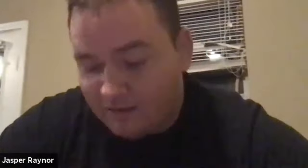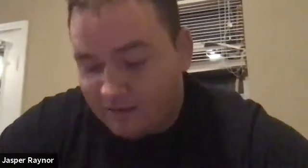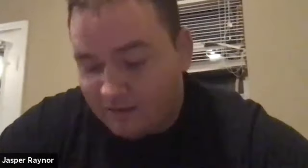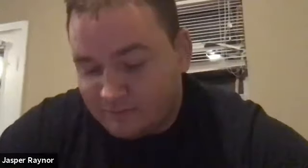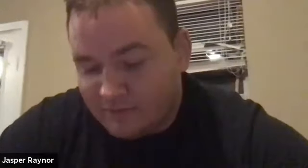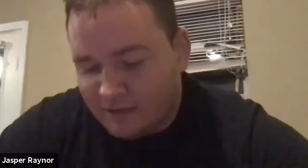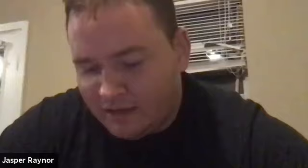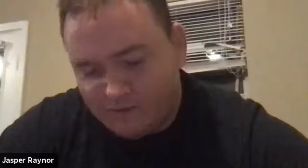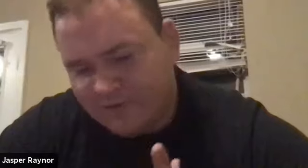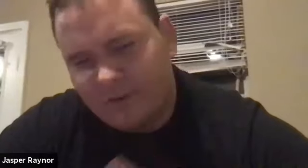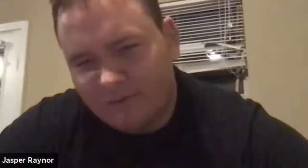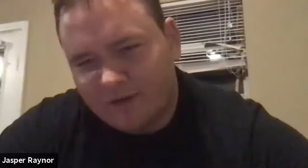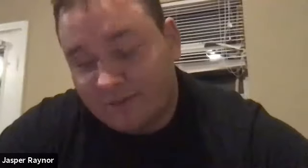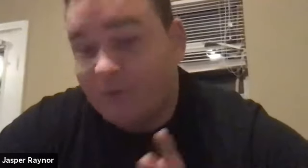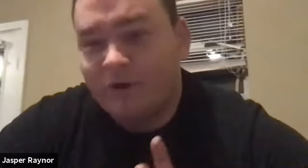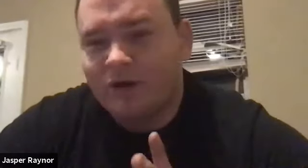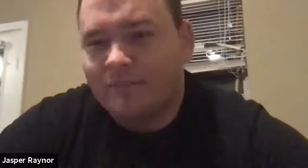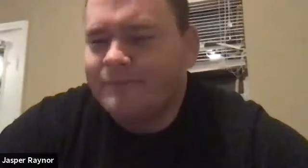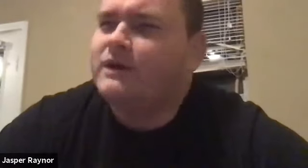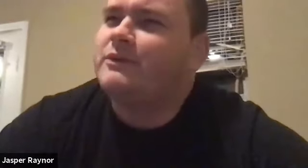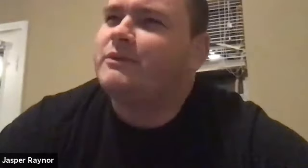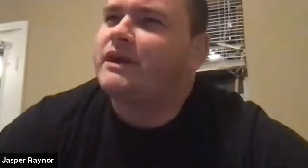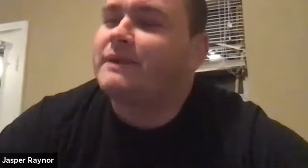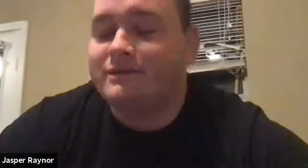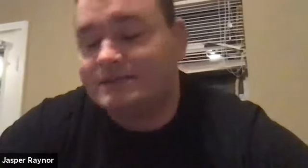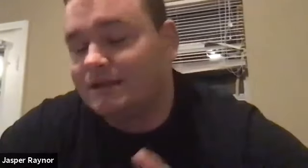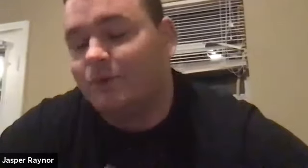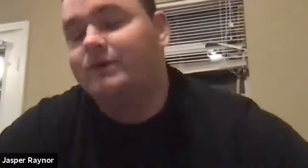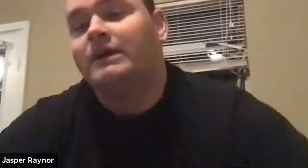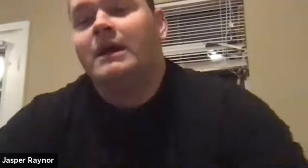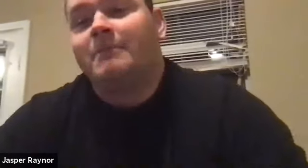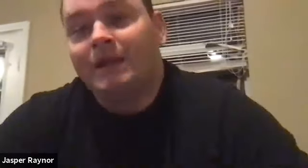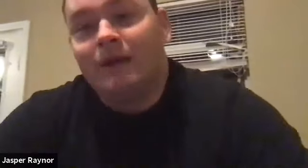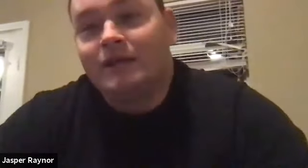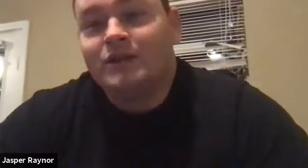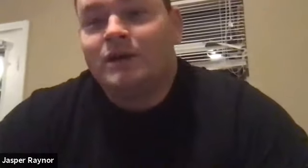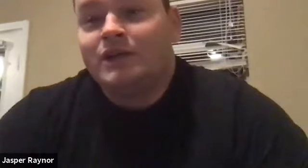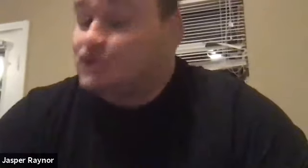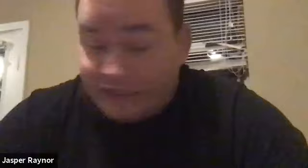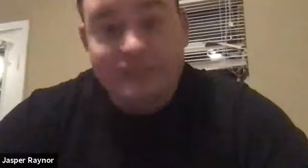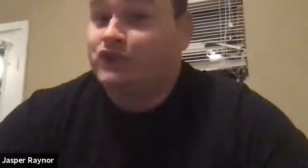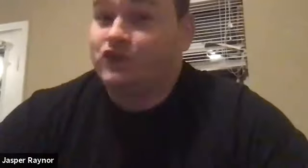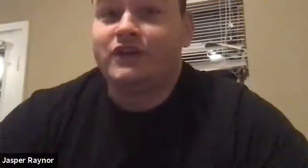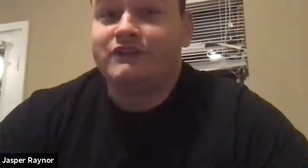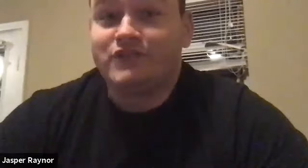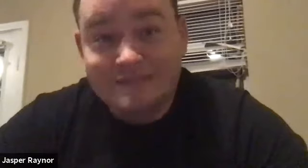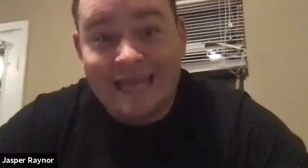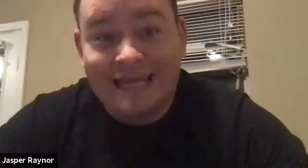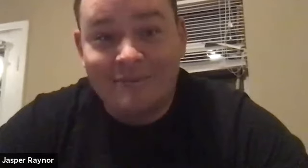I don't even know why we broke up, but we broke up. Funny we broke up. And that's not important. But anyway, sure enough, she was nagging at me one